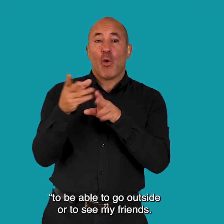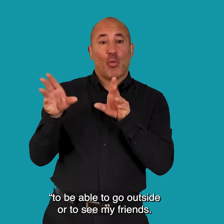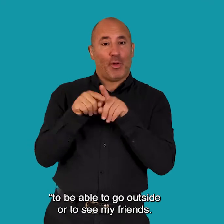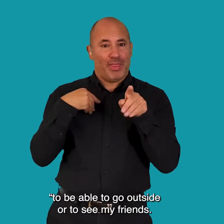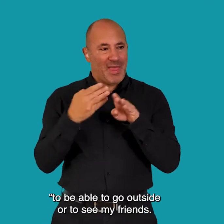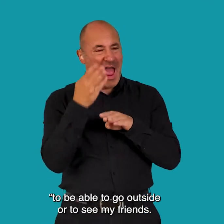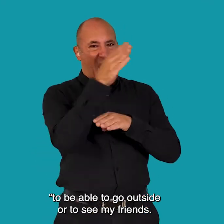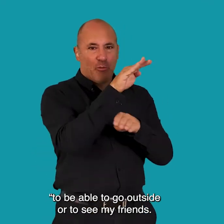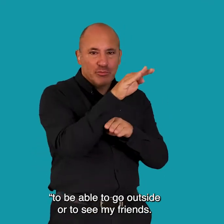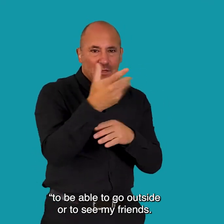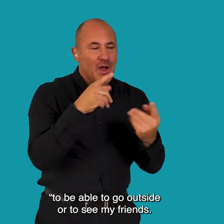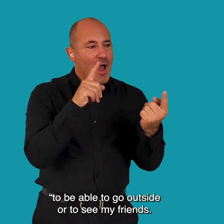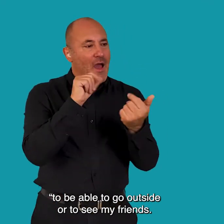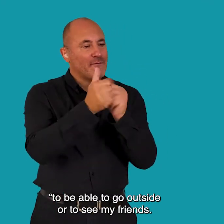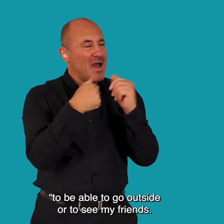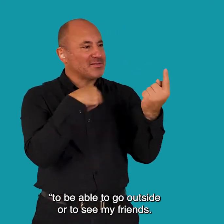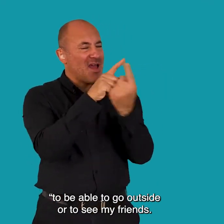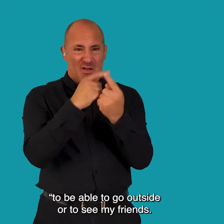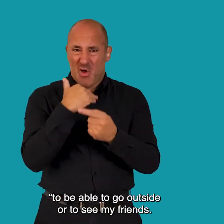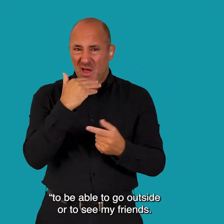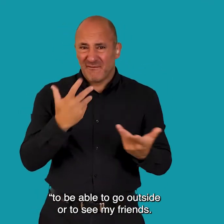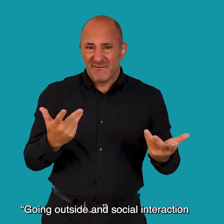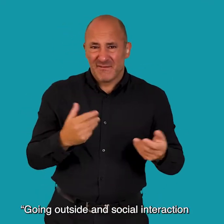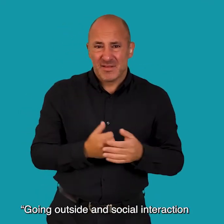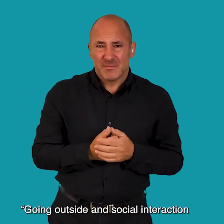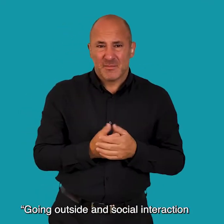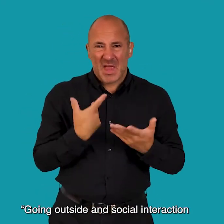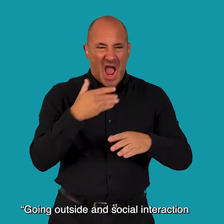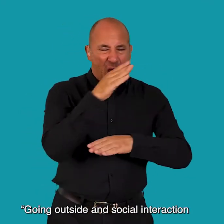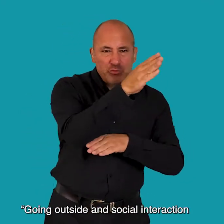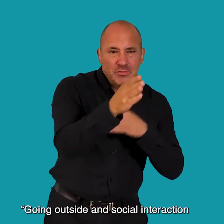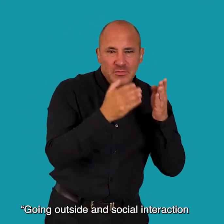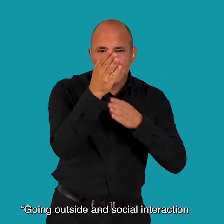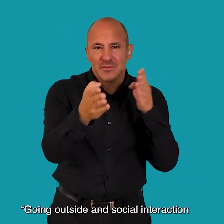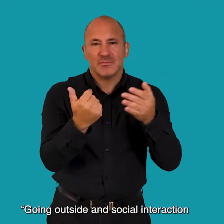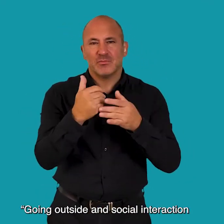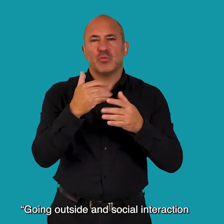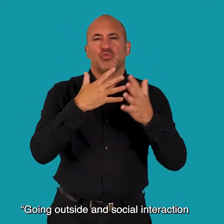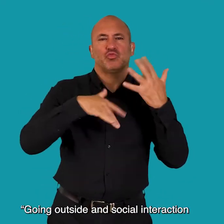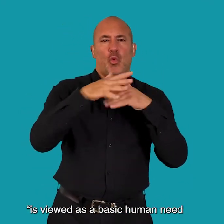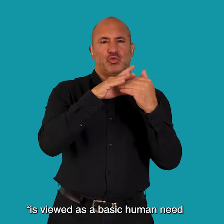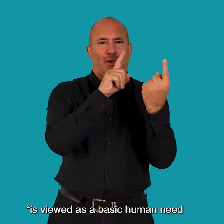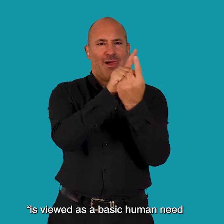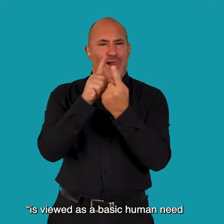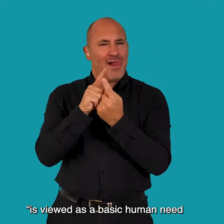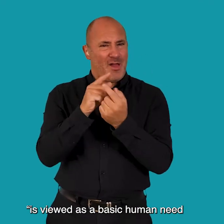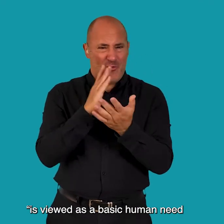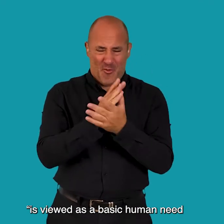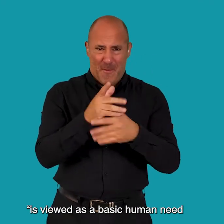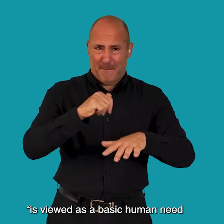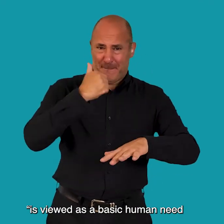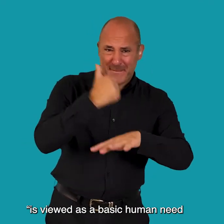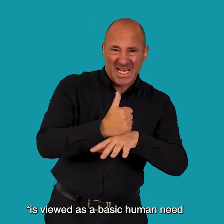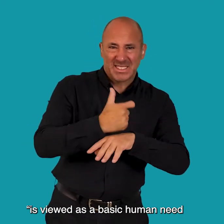go outside or to see my friends. Going outside and social interaction is viewed as a basic human need